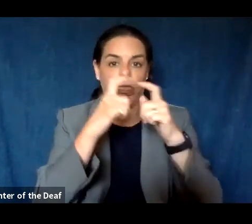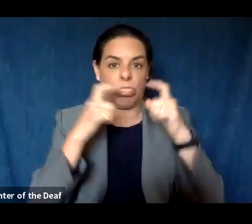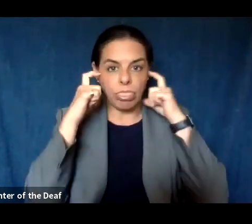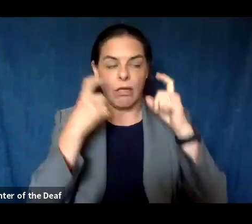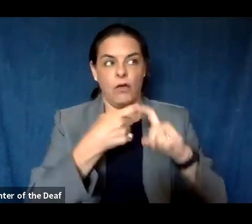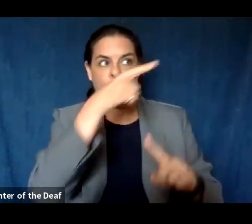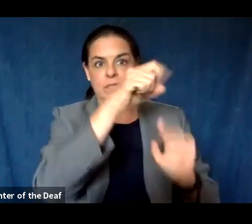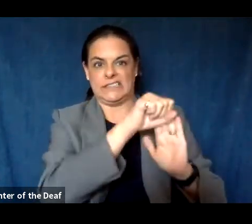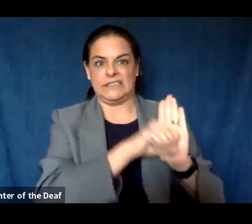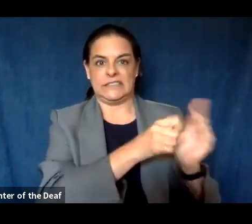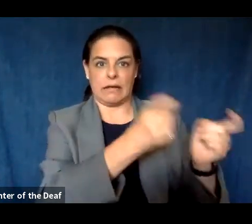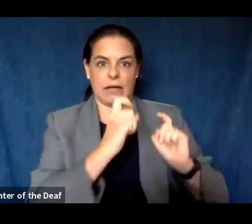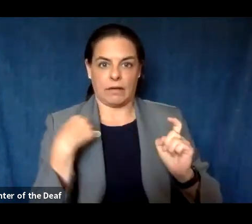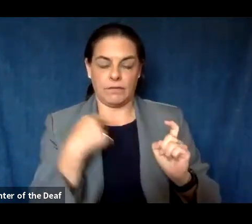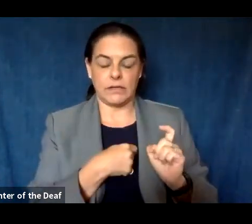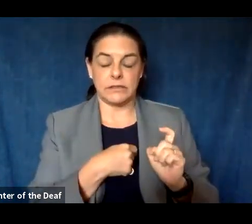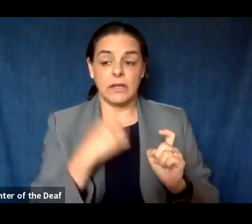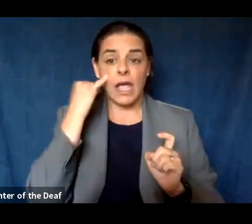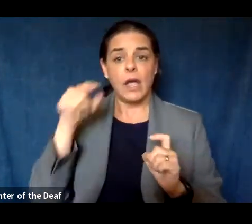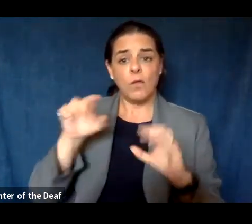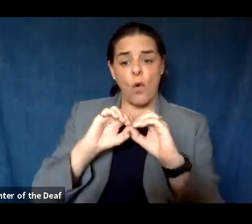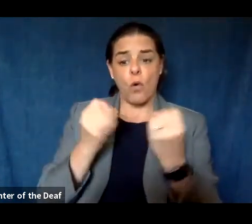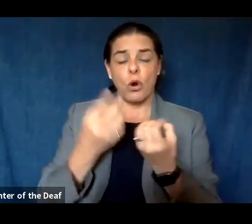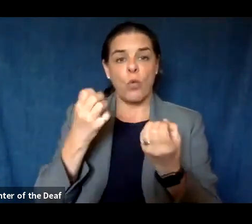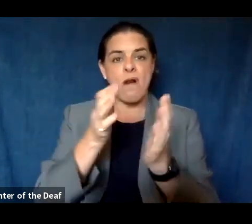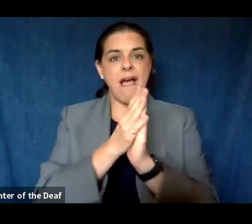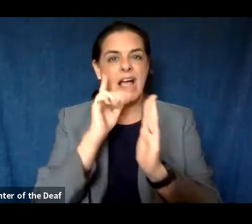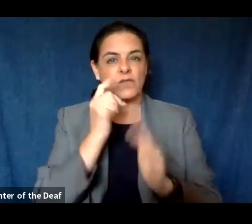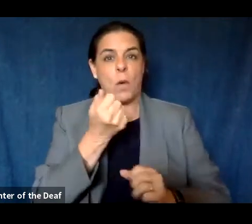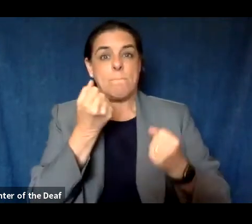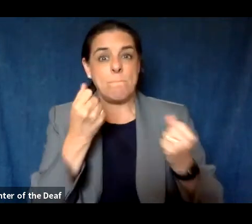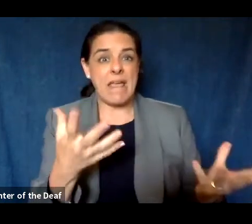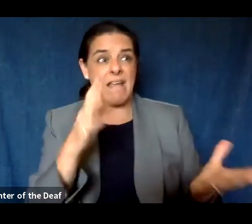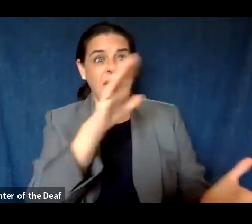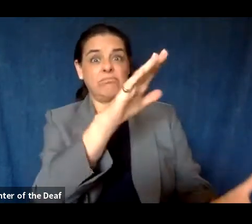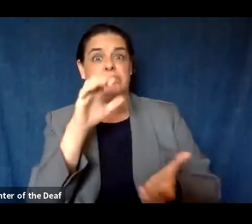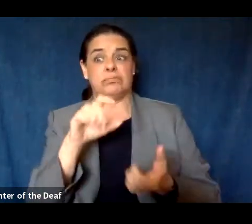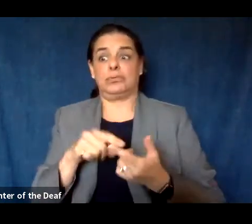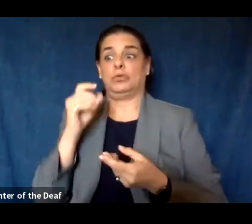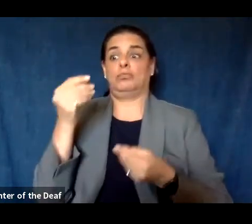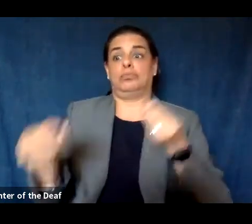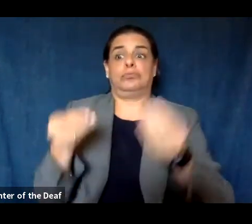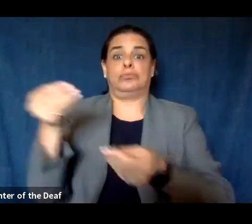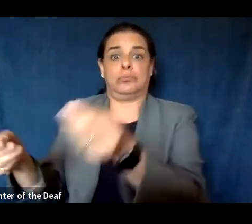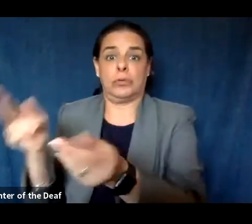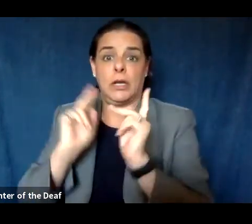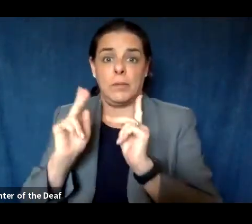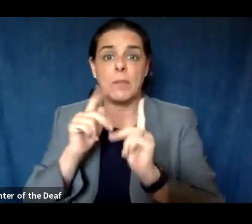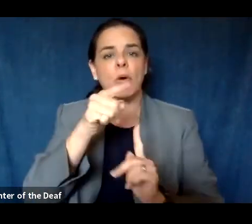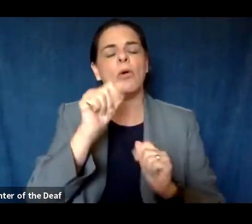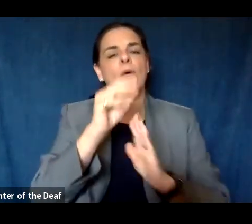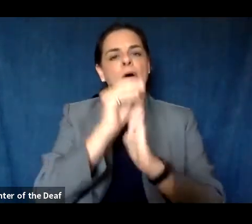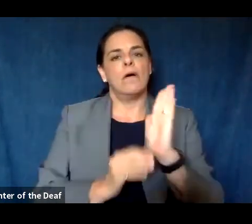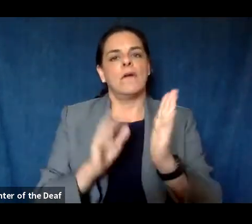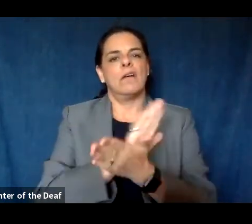For organizations that would like to request a large number of these face coverings to distribute, you may fill out a form on